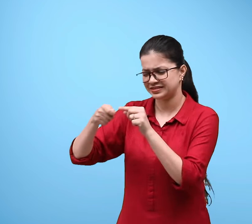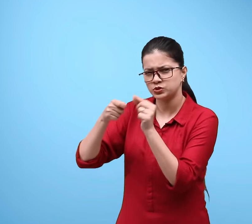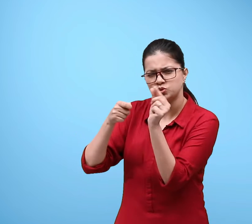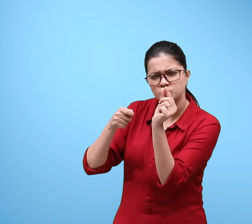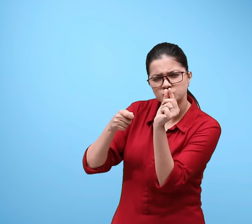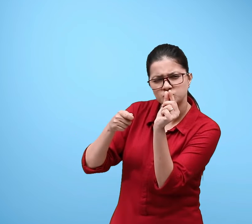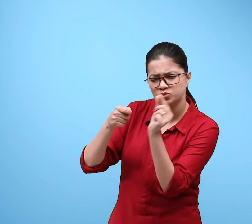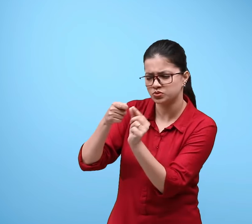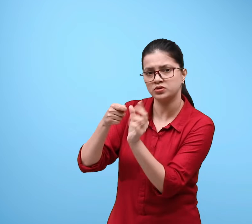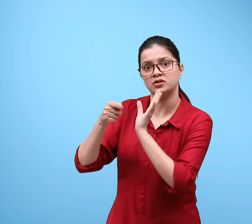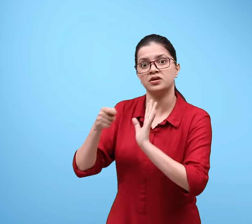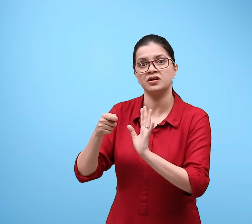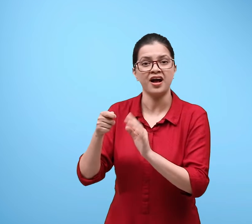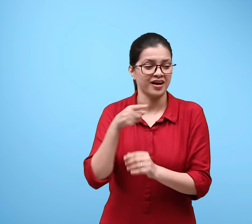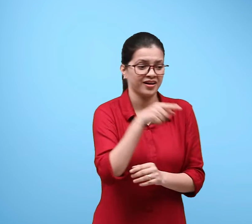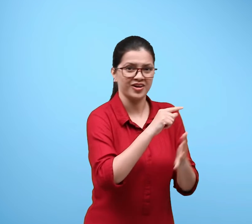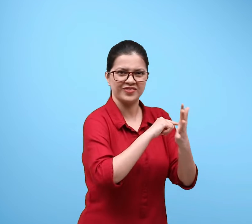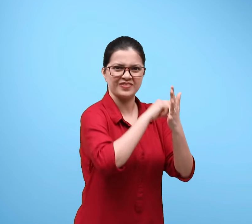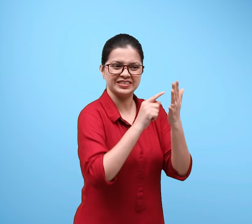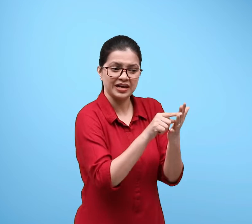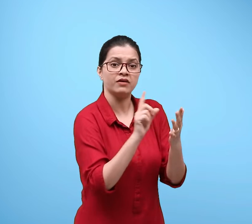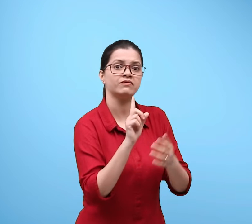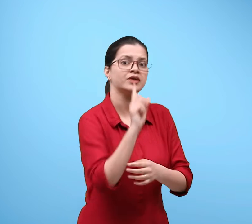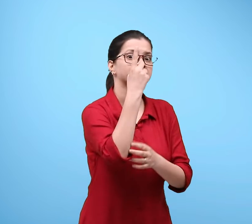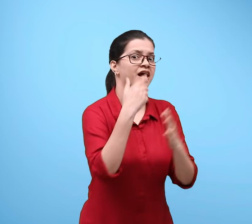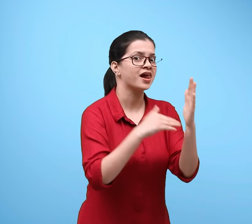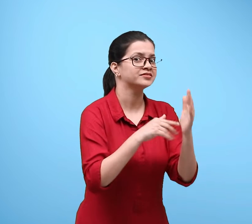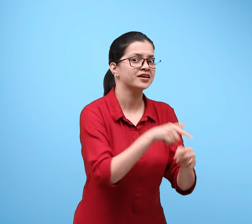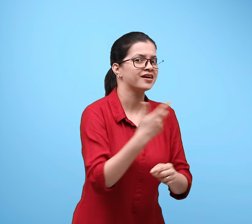Add a small amount, a spoonful of sugar to the first glass,